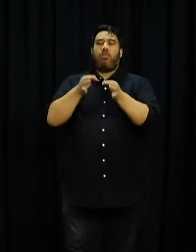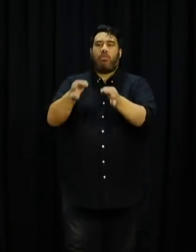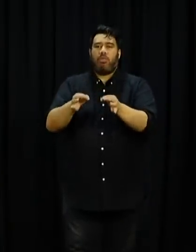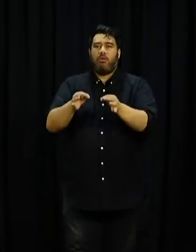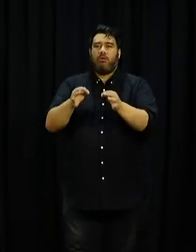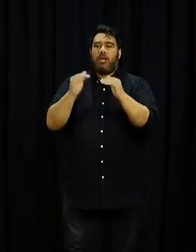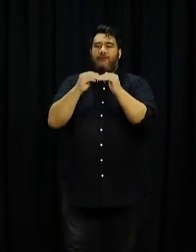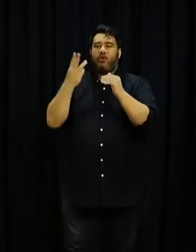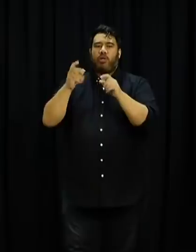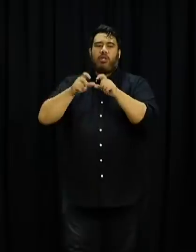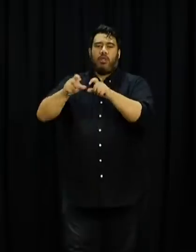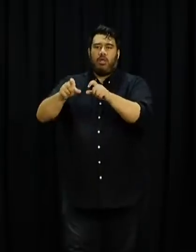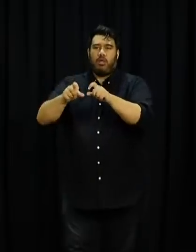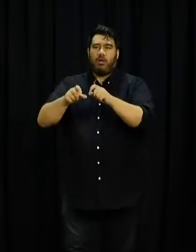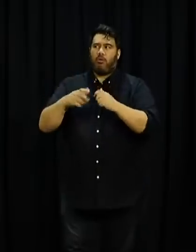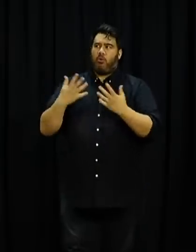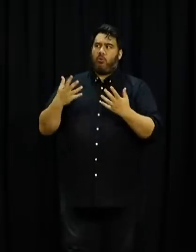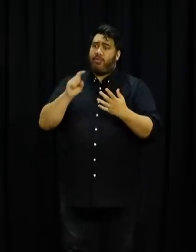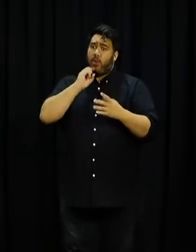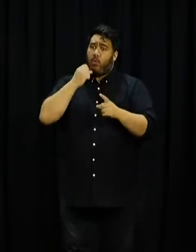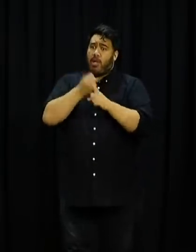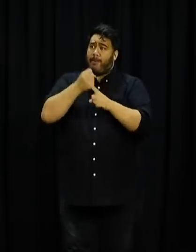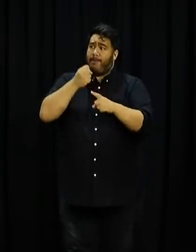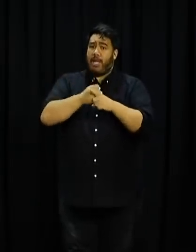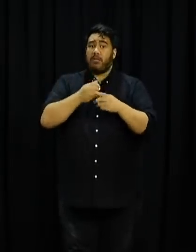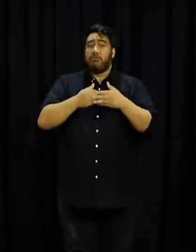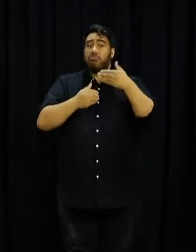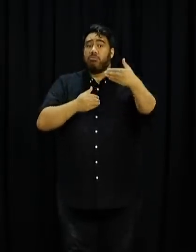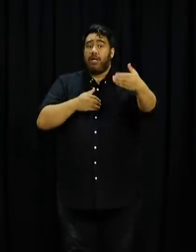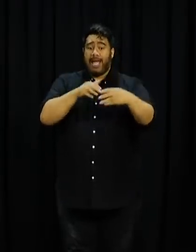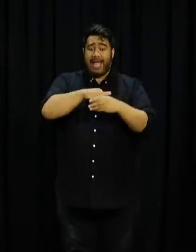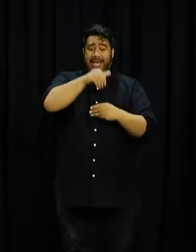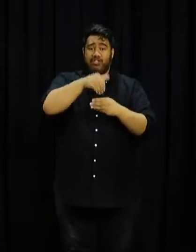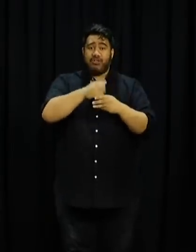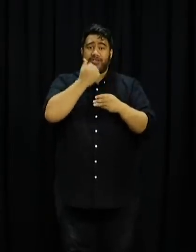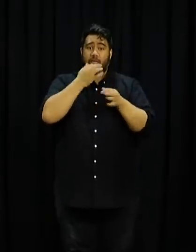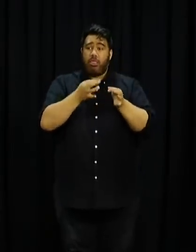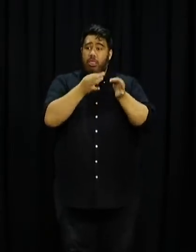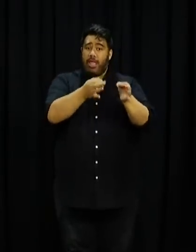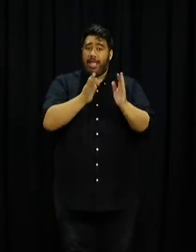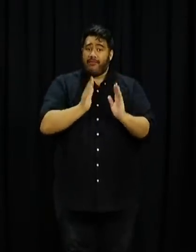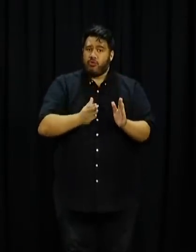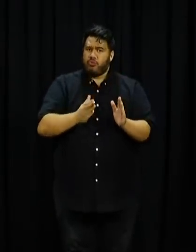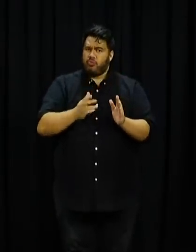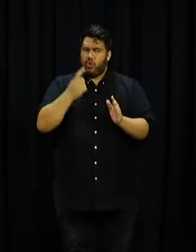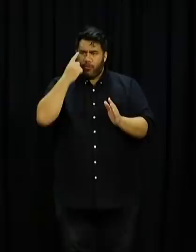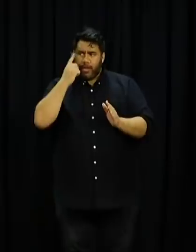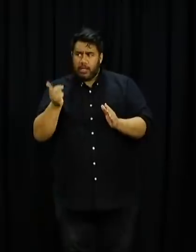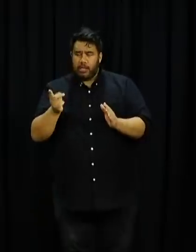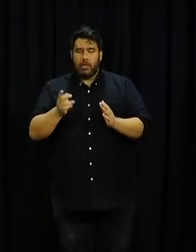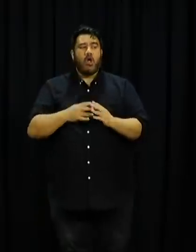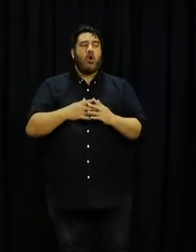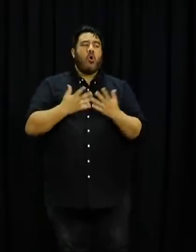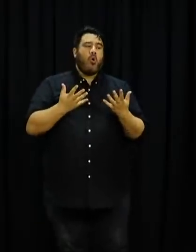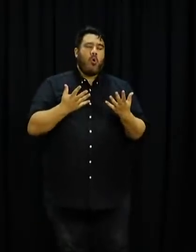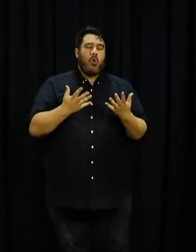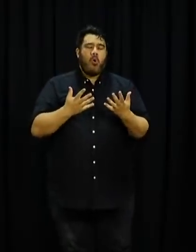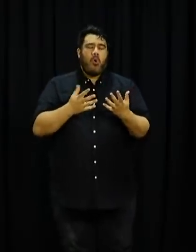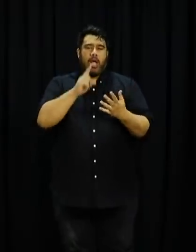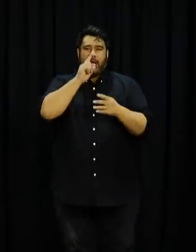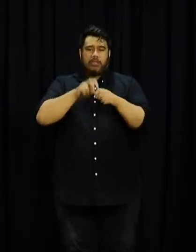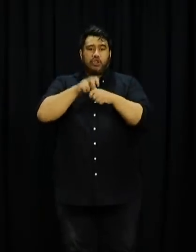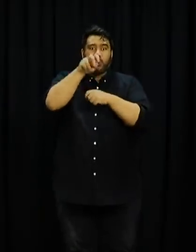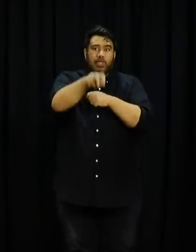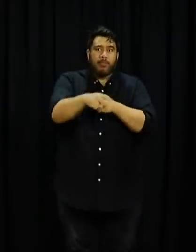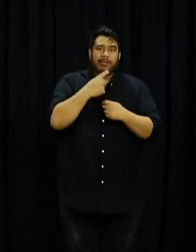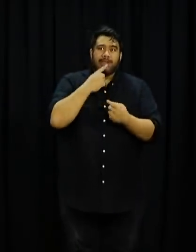Do you think that necessarily requires a pushback or a rolling? Yeah, look, at this stage, obviously, I don't want to get too far down the track there because